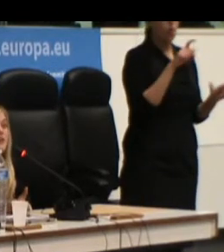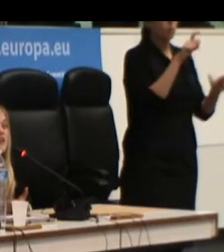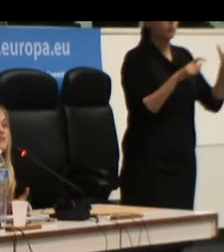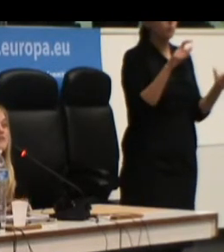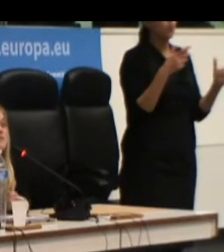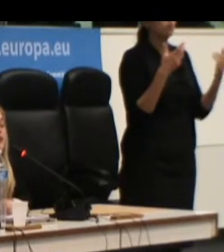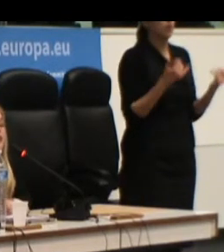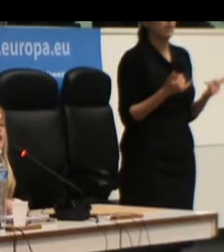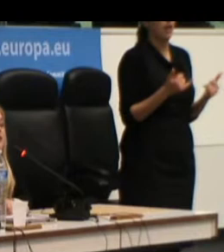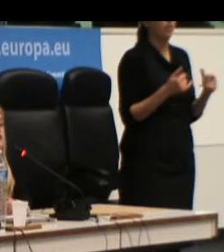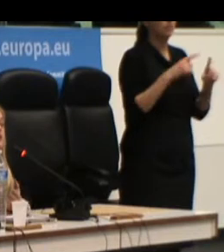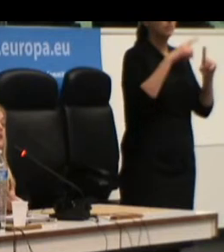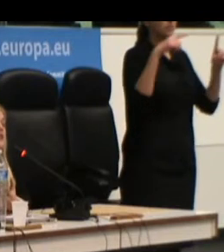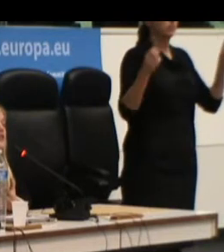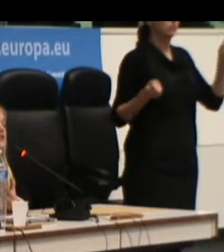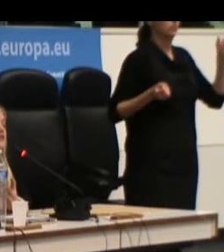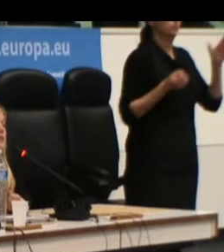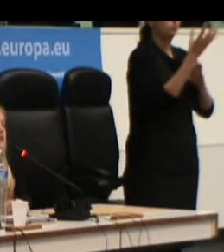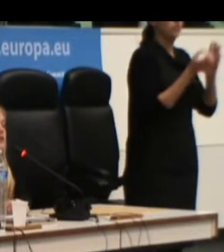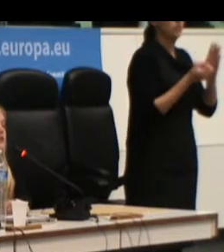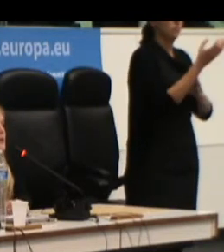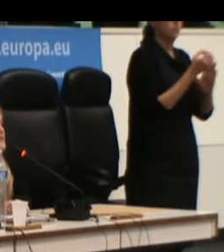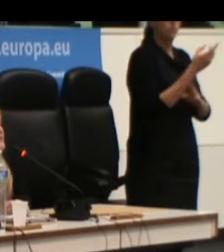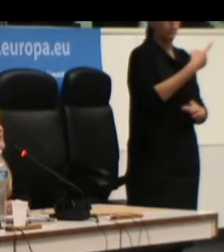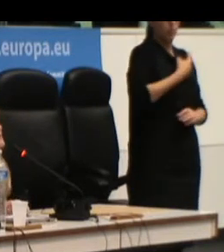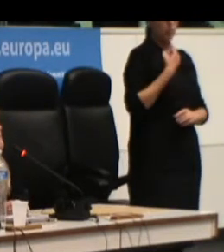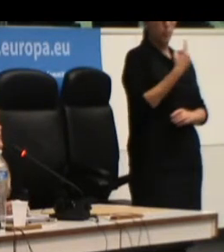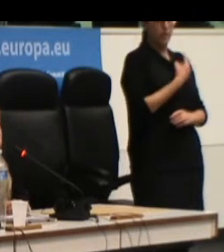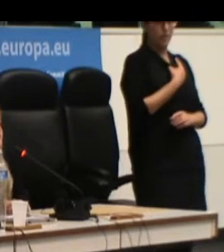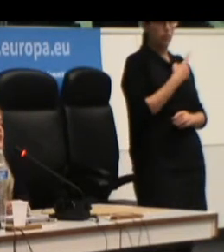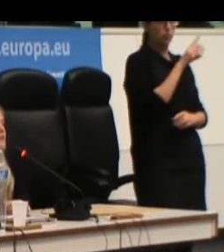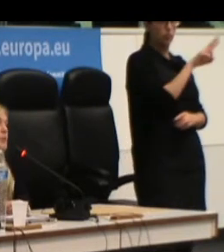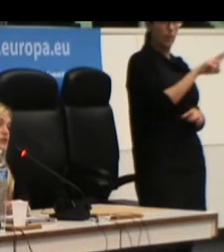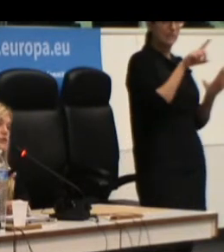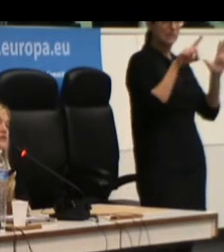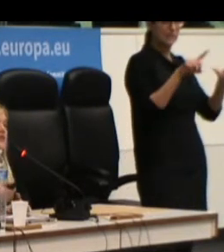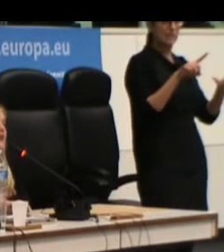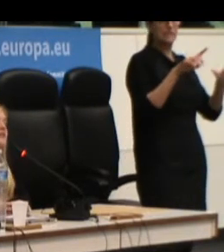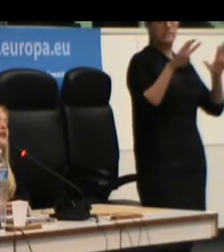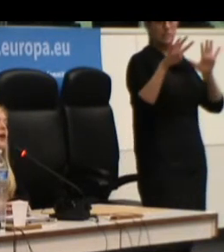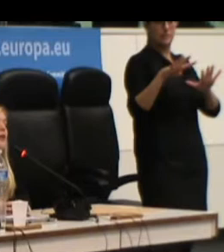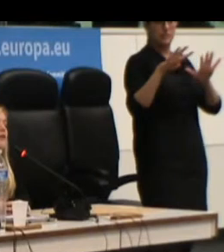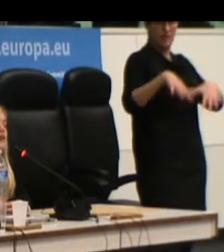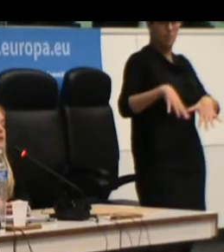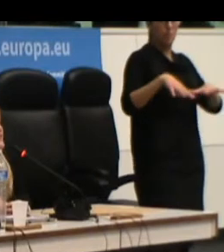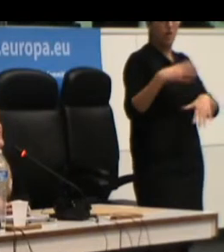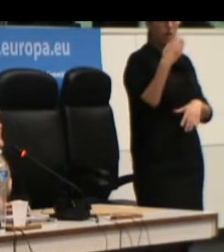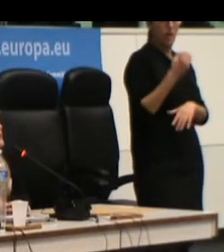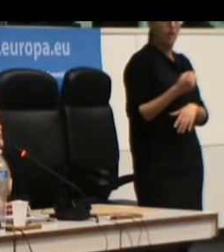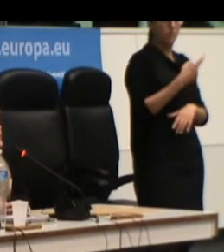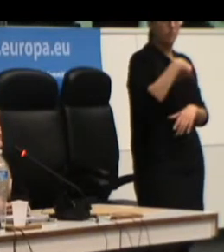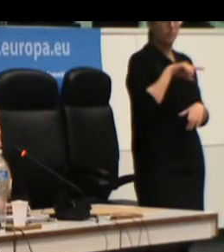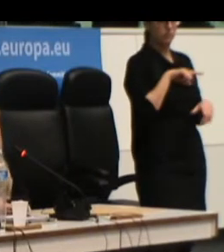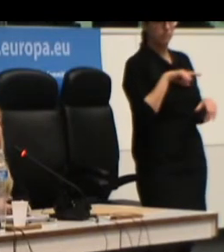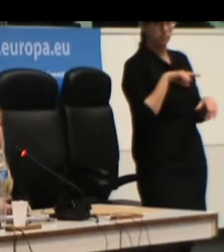digital streaming events. Now, GLL held their first one on the 26th of September, and the pictures you can see there are of Cressida